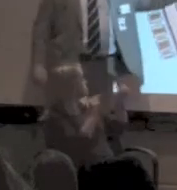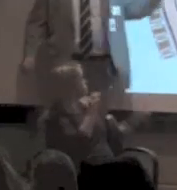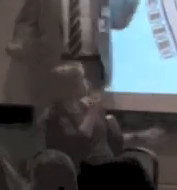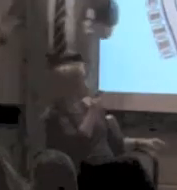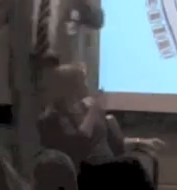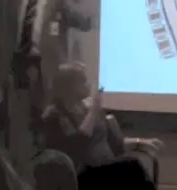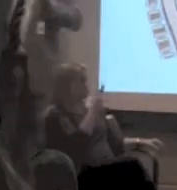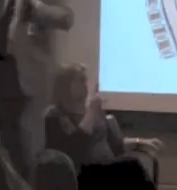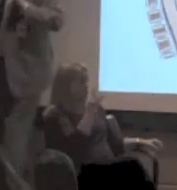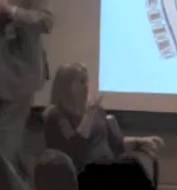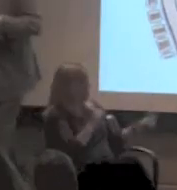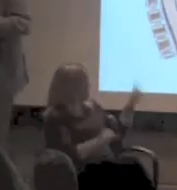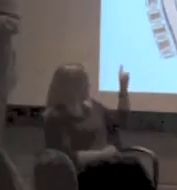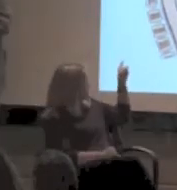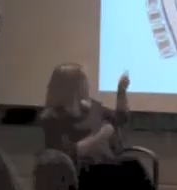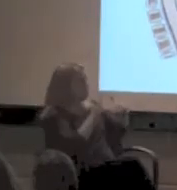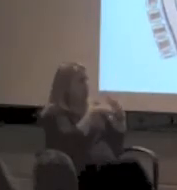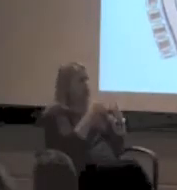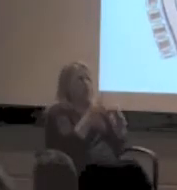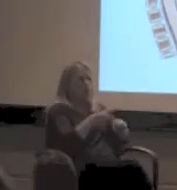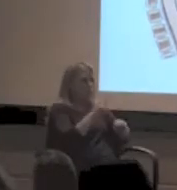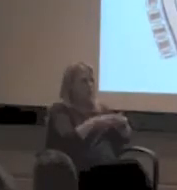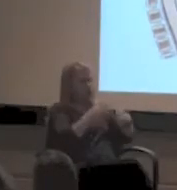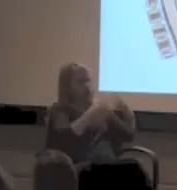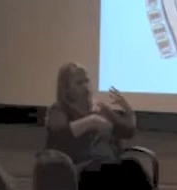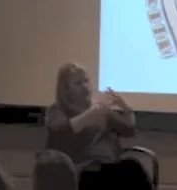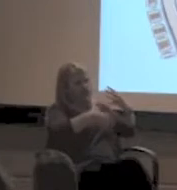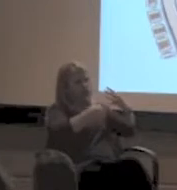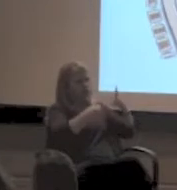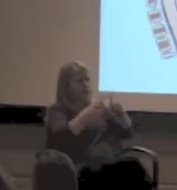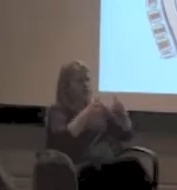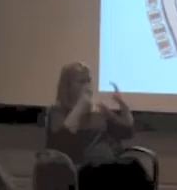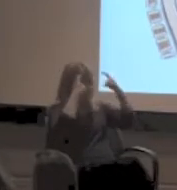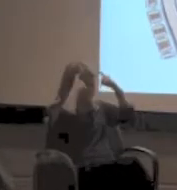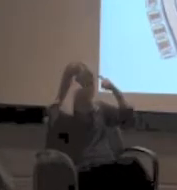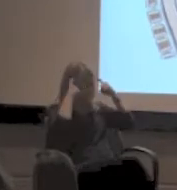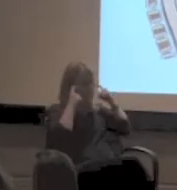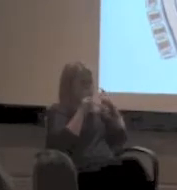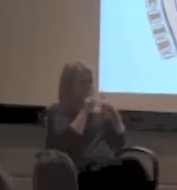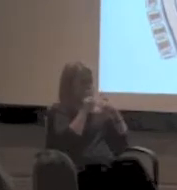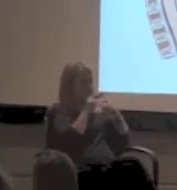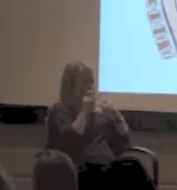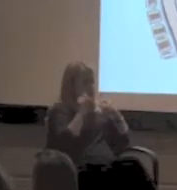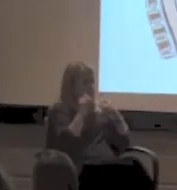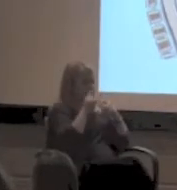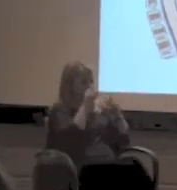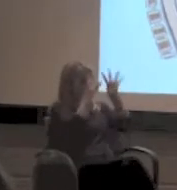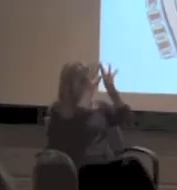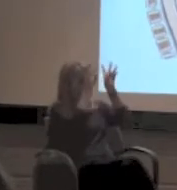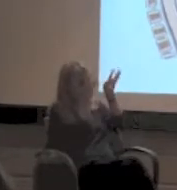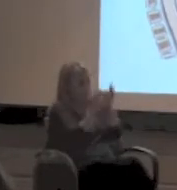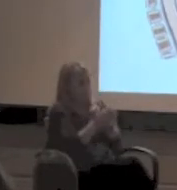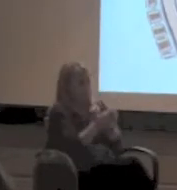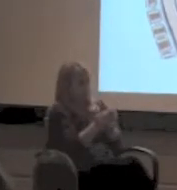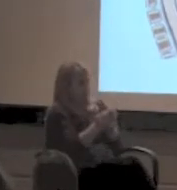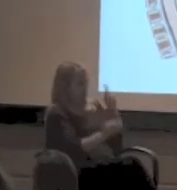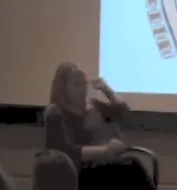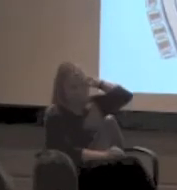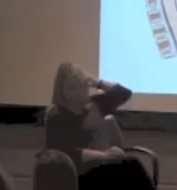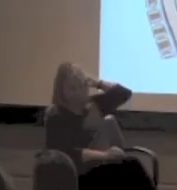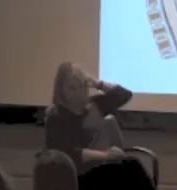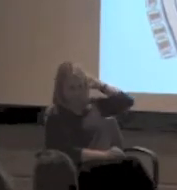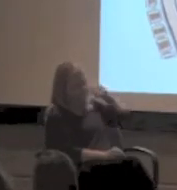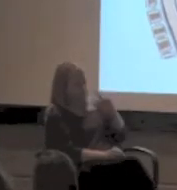So all the major draining of the brain's veins come together in one spot, right back here.